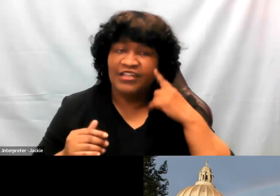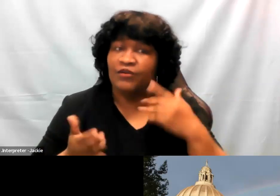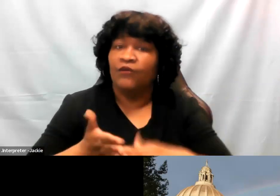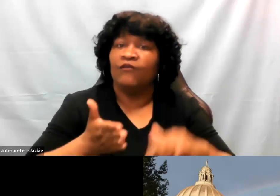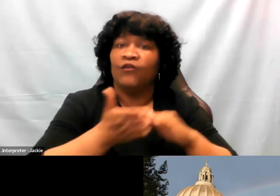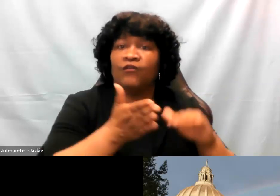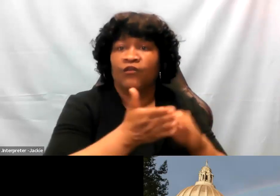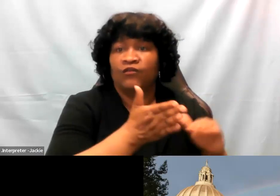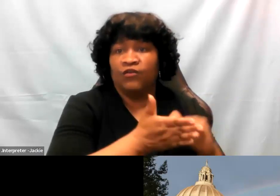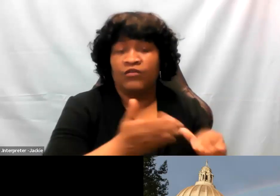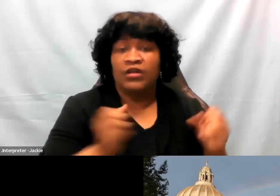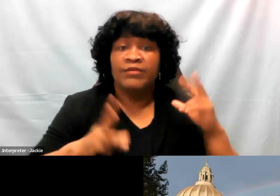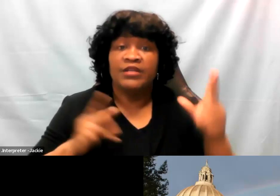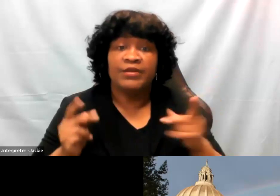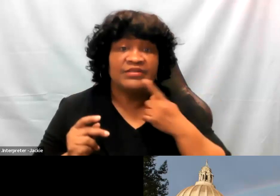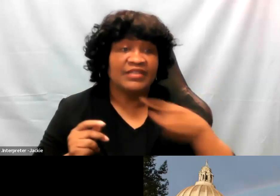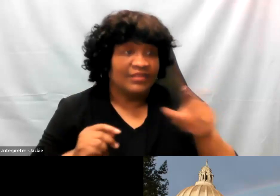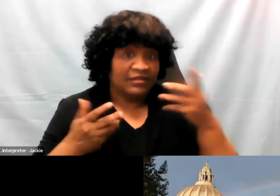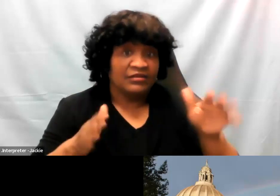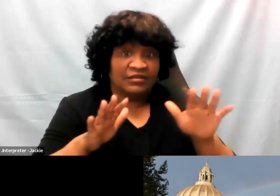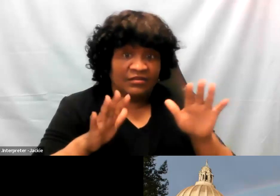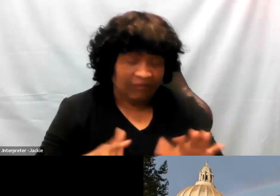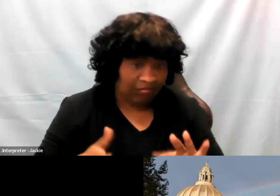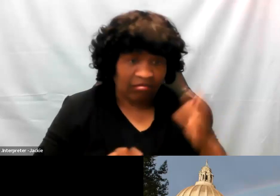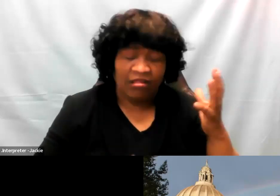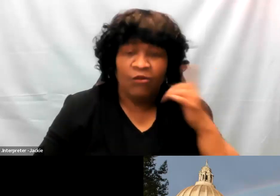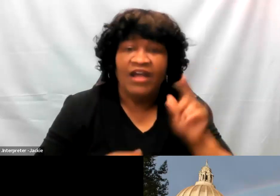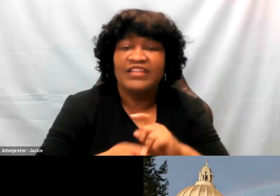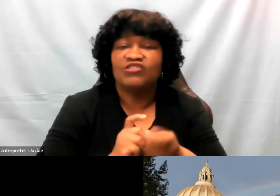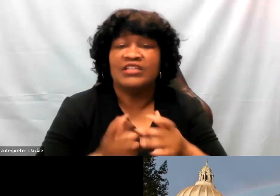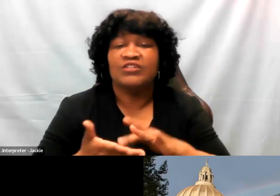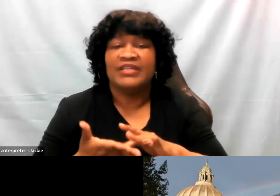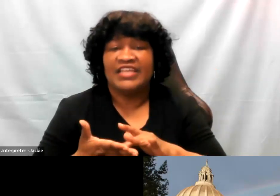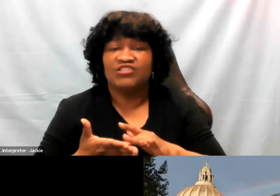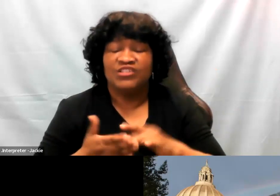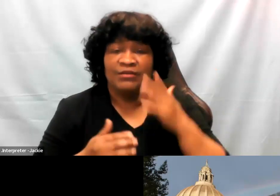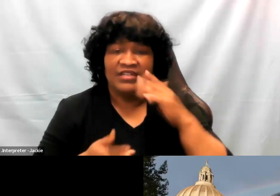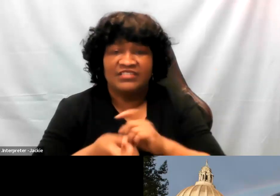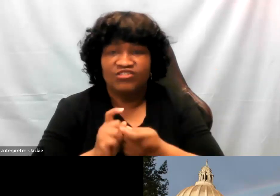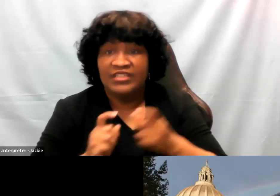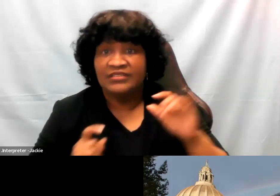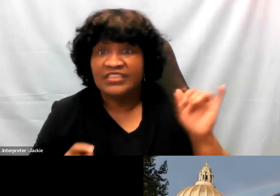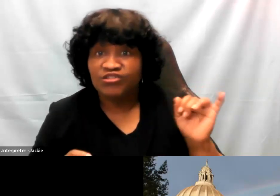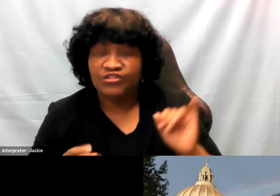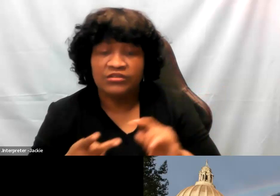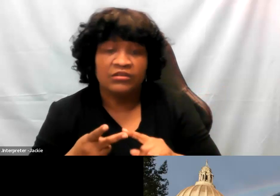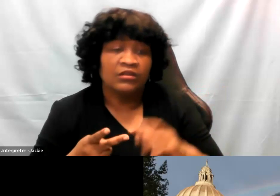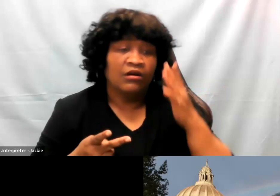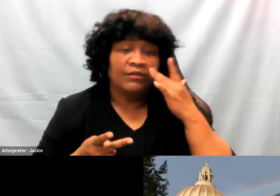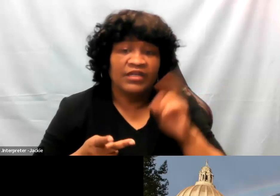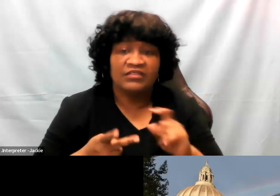again, where people said they destabilized because they were forced to change their medication because of a change in insurance, or